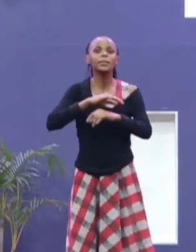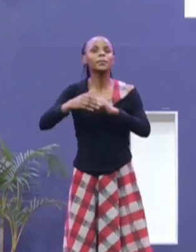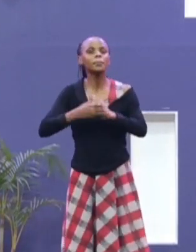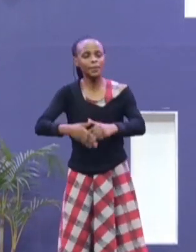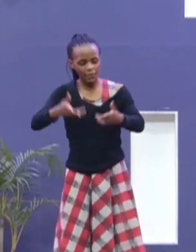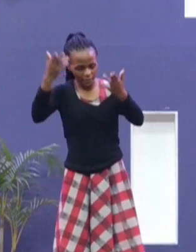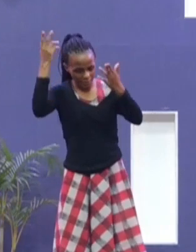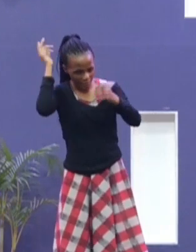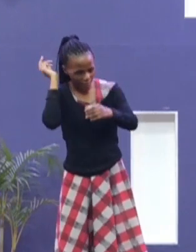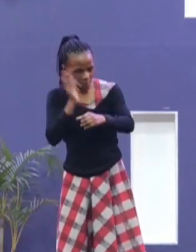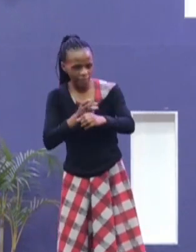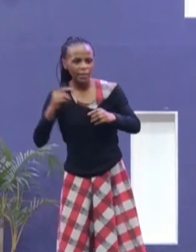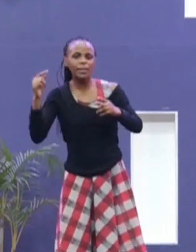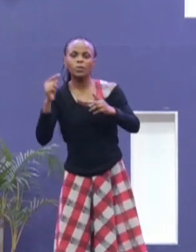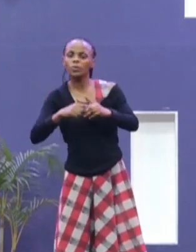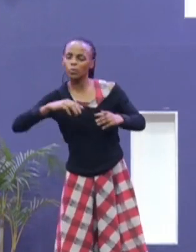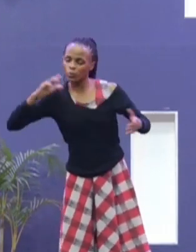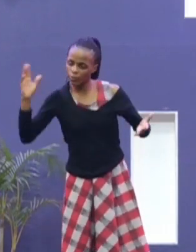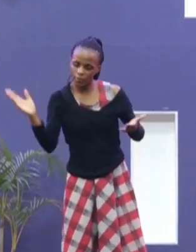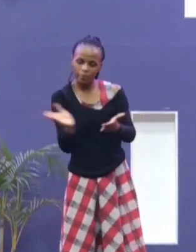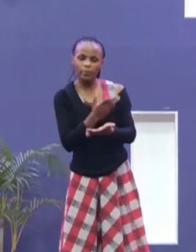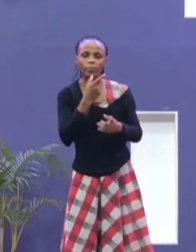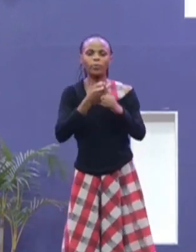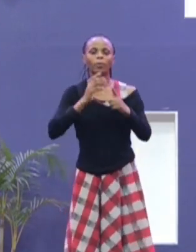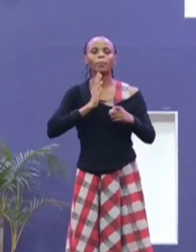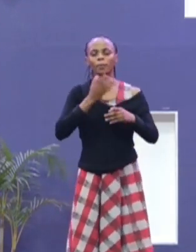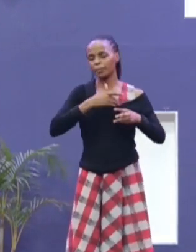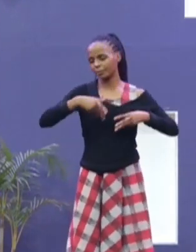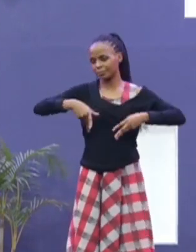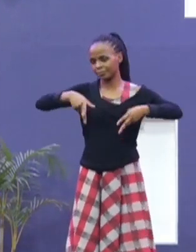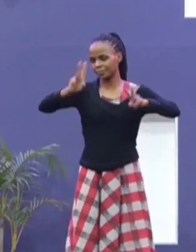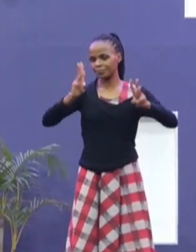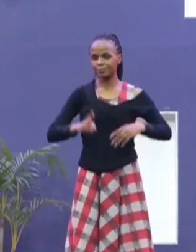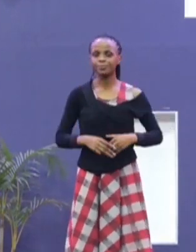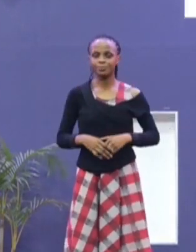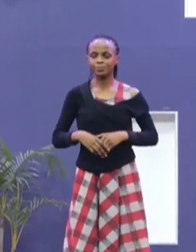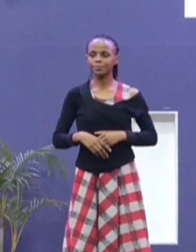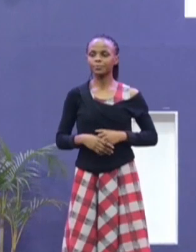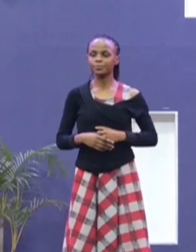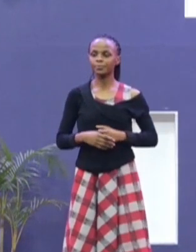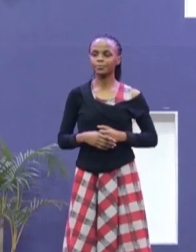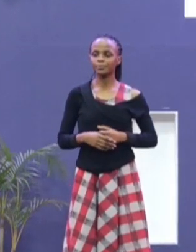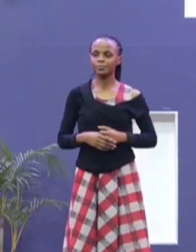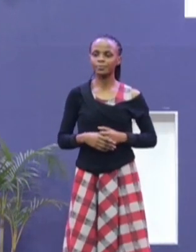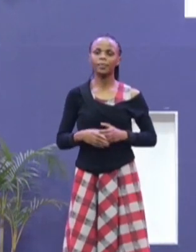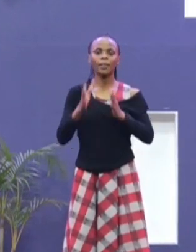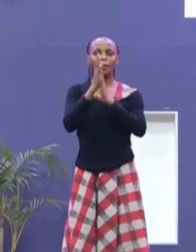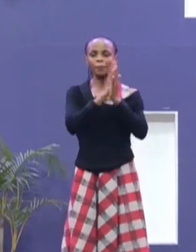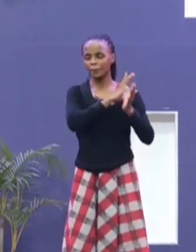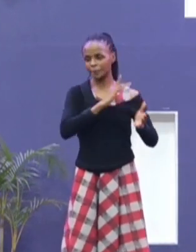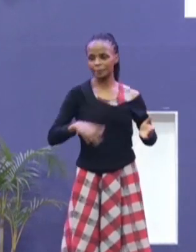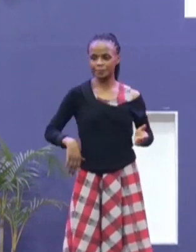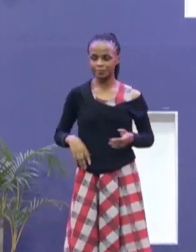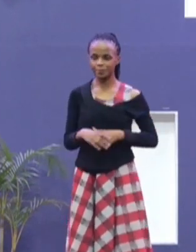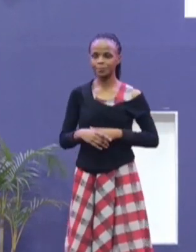setting its way out of our way. Buli kyonna ekibadde kibizibuwaza nga kakano kivudde mu kkubo lyaffe. Praise the Lord.